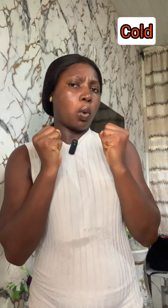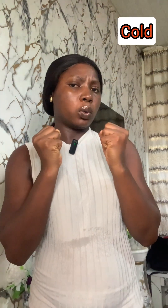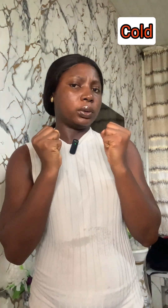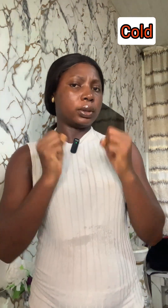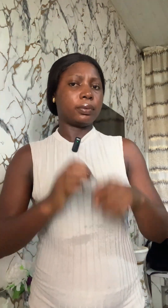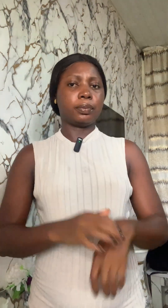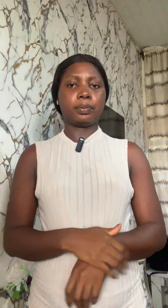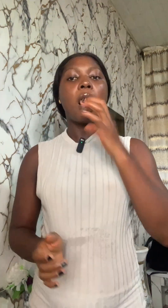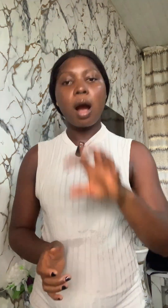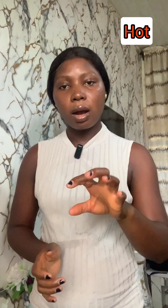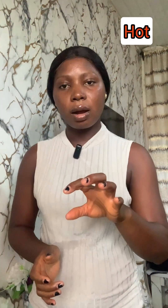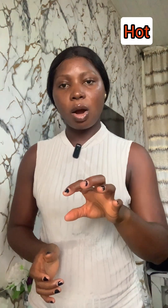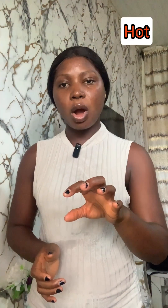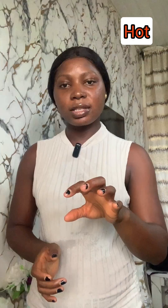Cold. Hot.